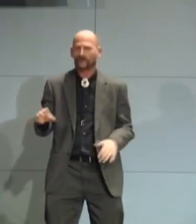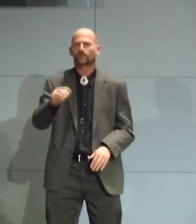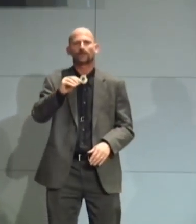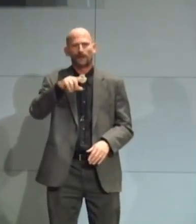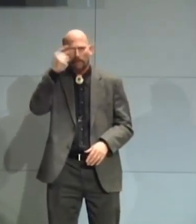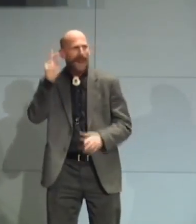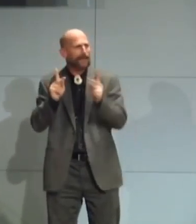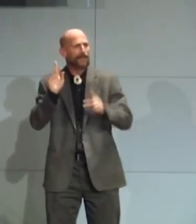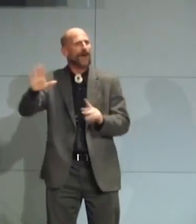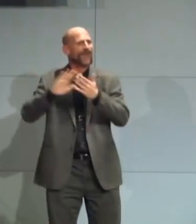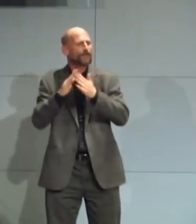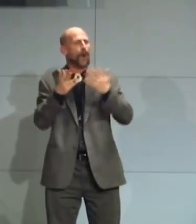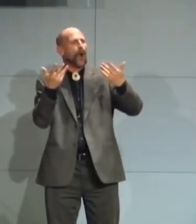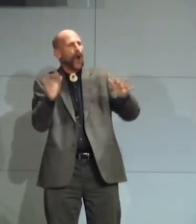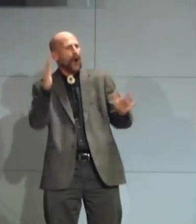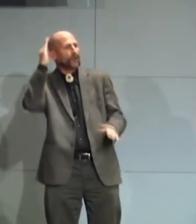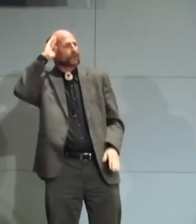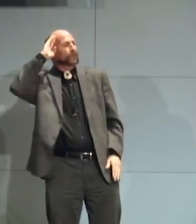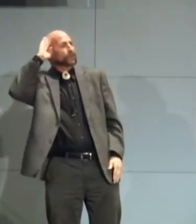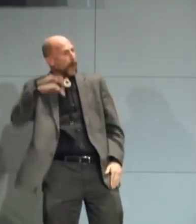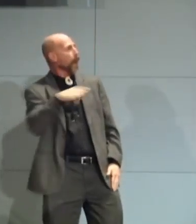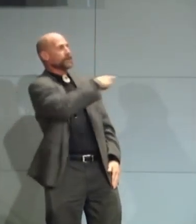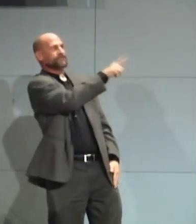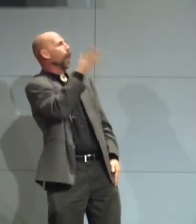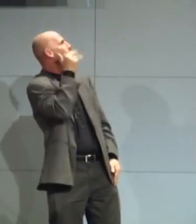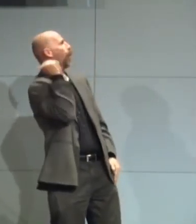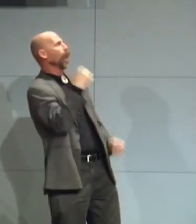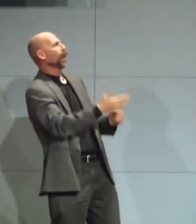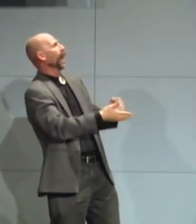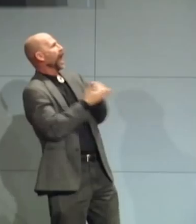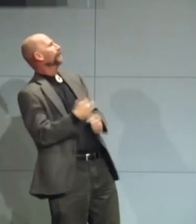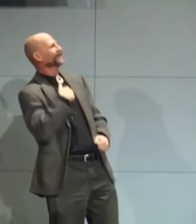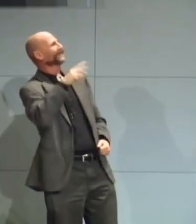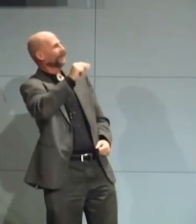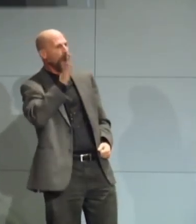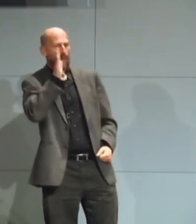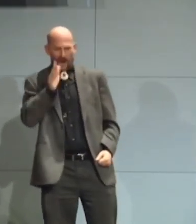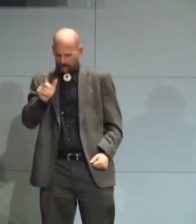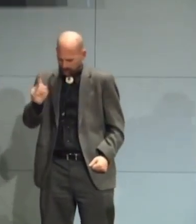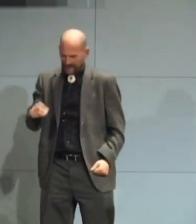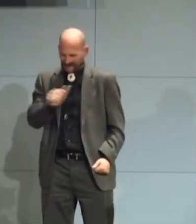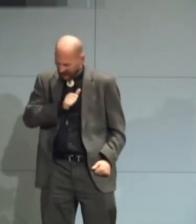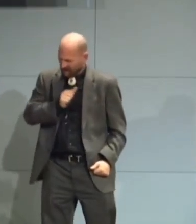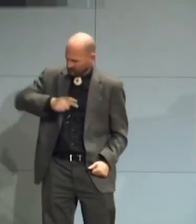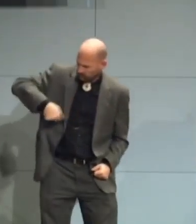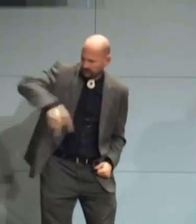3 minutes. Okay. So we'll just have this this last question. Okay.